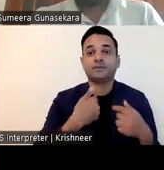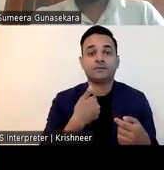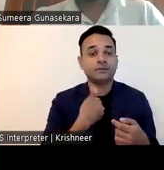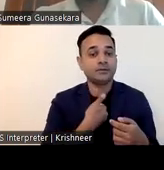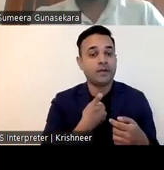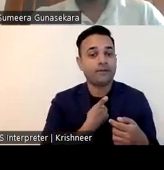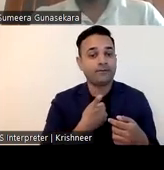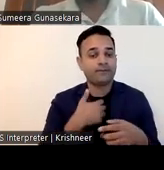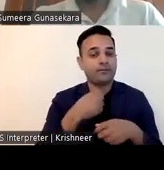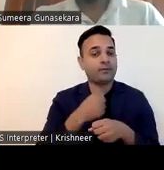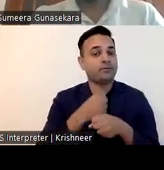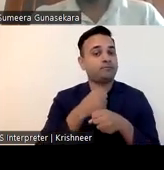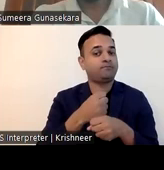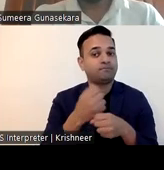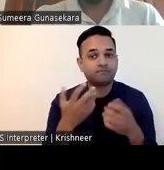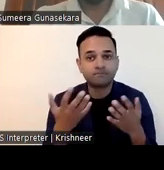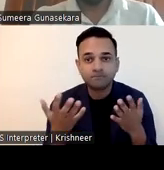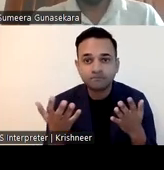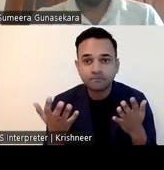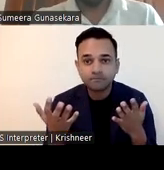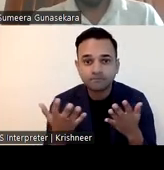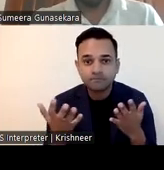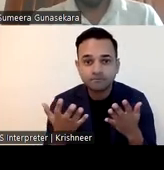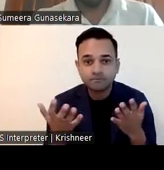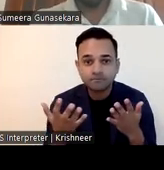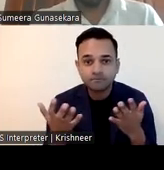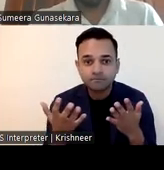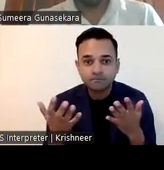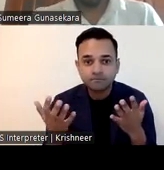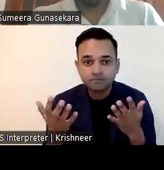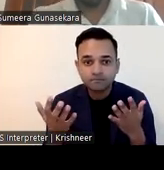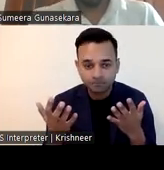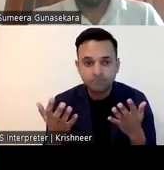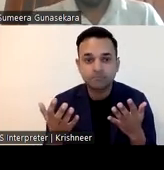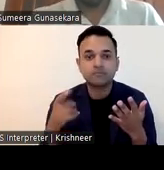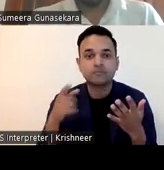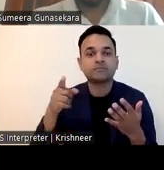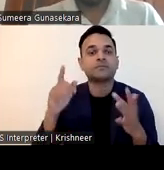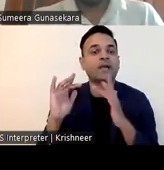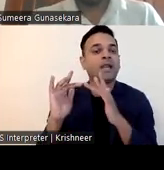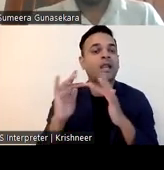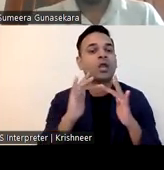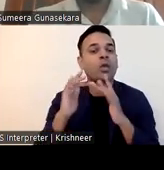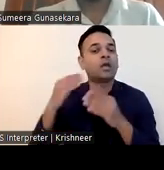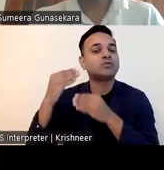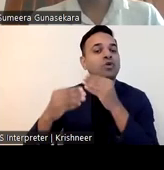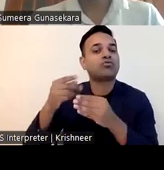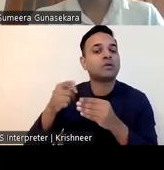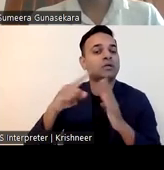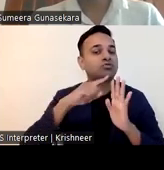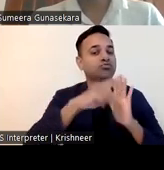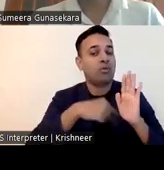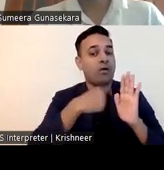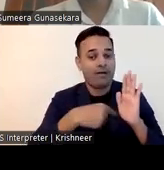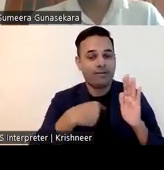And myself, I grew up in a childcare institution since childhood, and at the age of 20, I got a scholarship